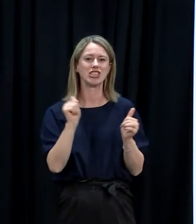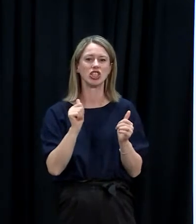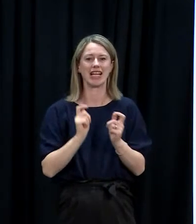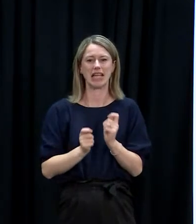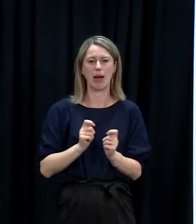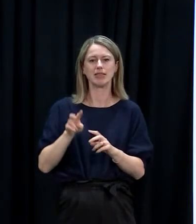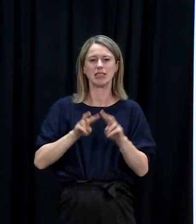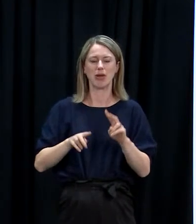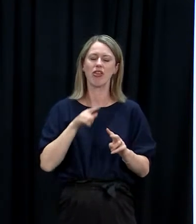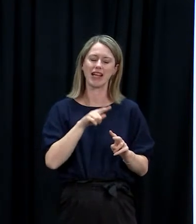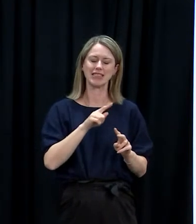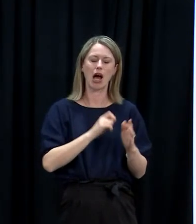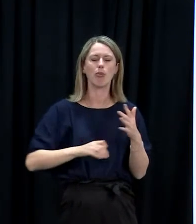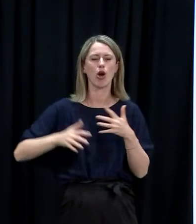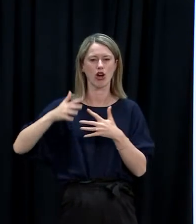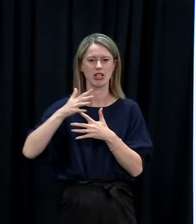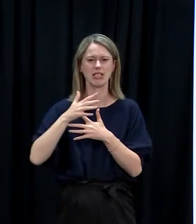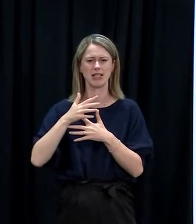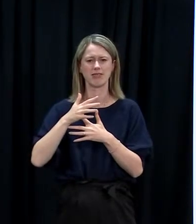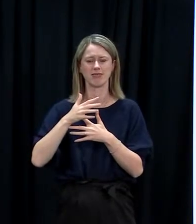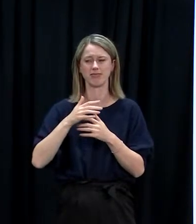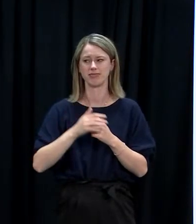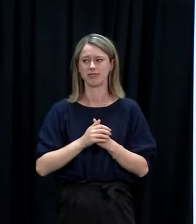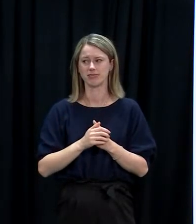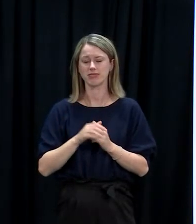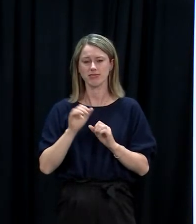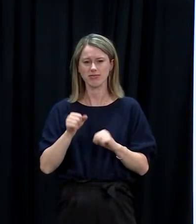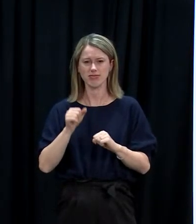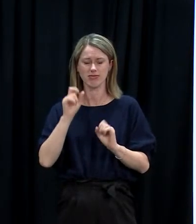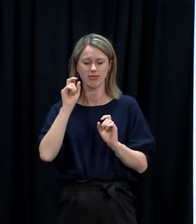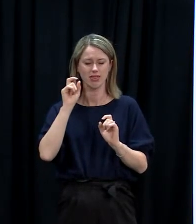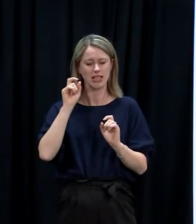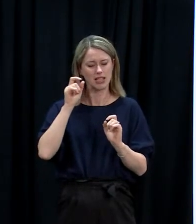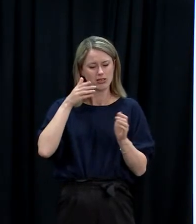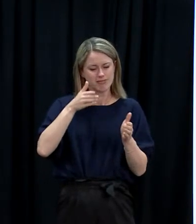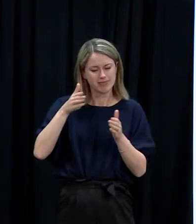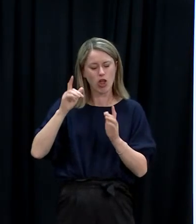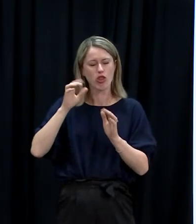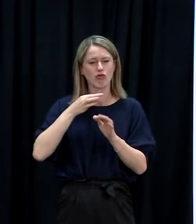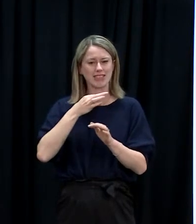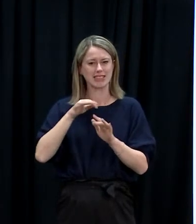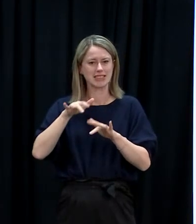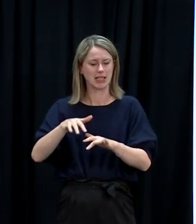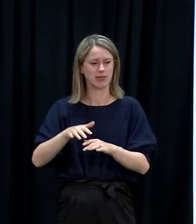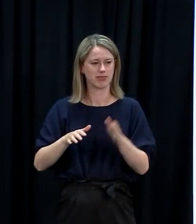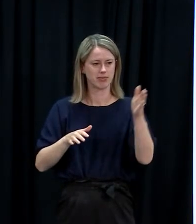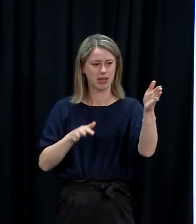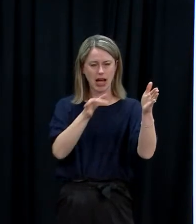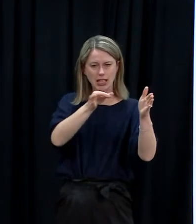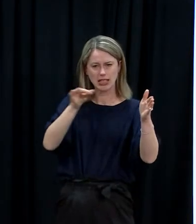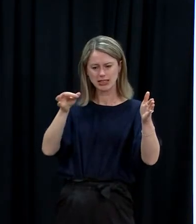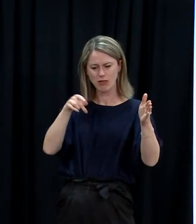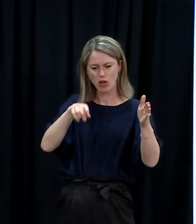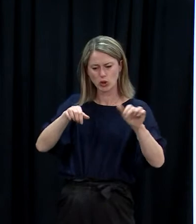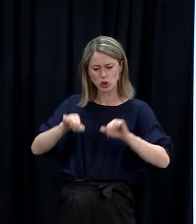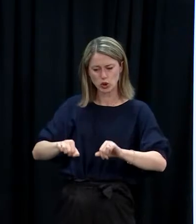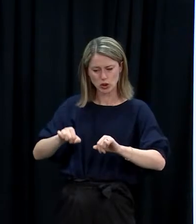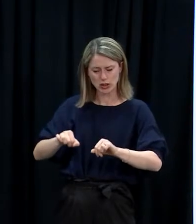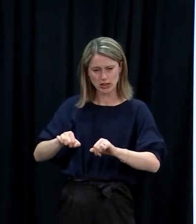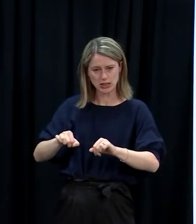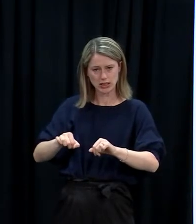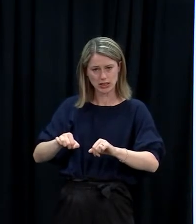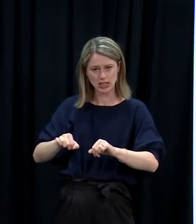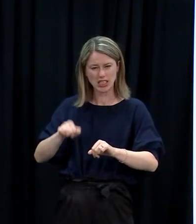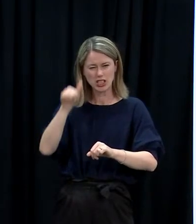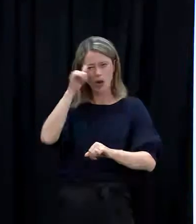So they are our number one priority because, yes, I'm absolutely attuned to all of the risks there. And with those students, will they be able to qualify under